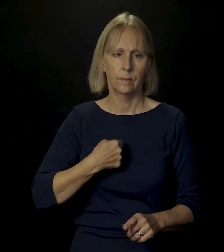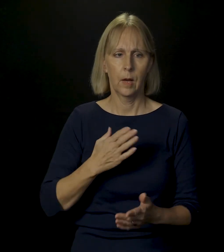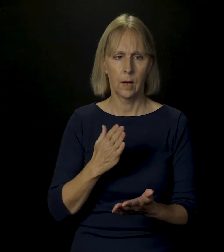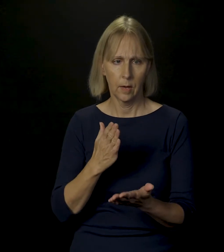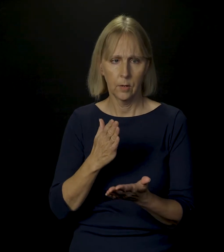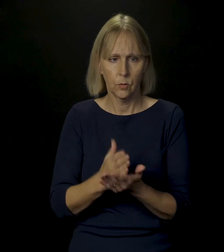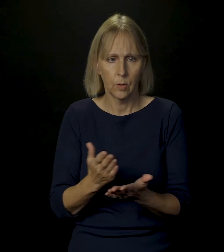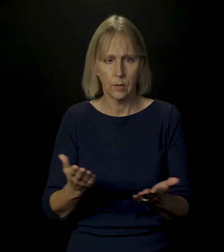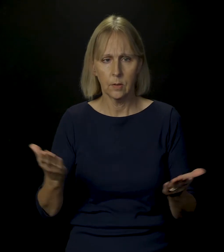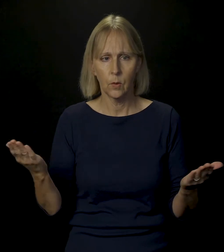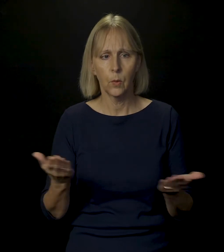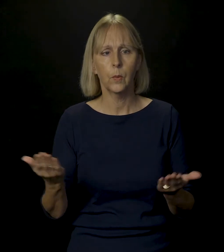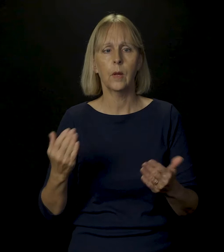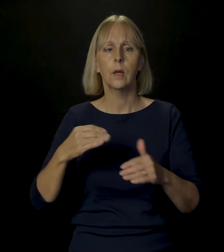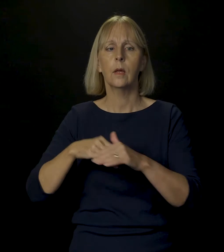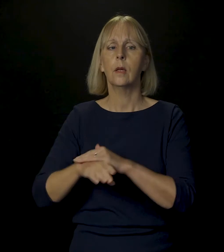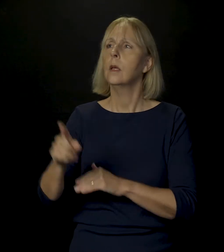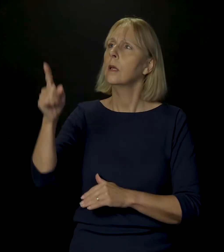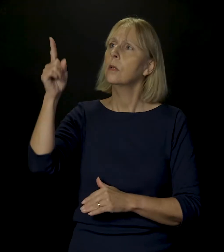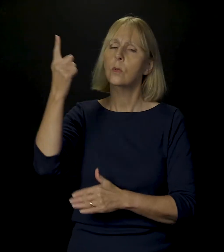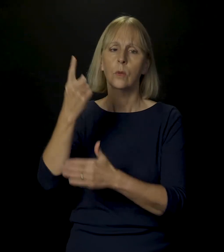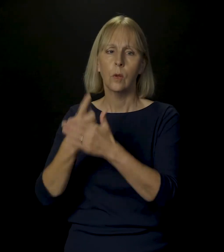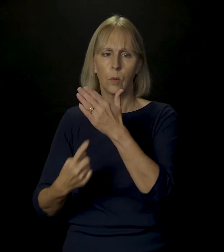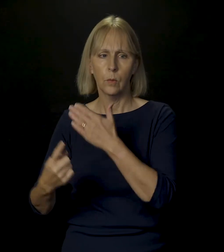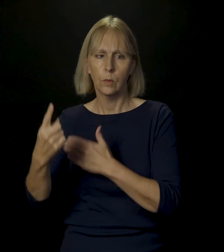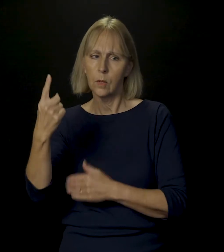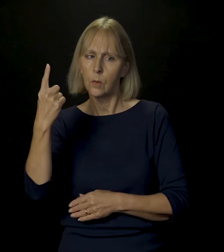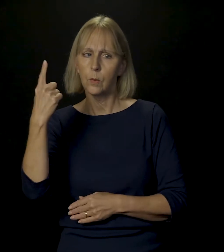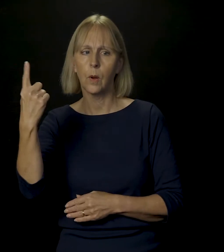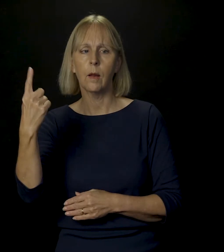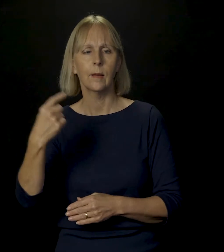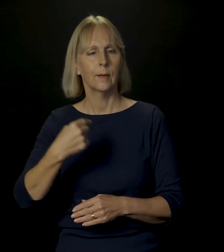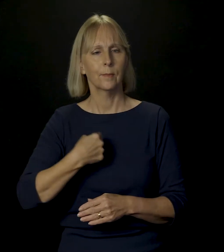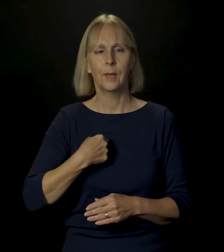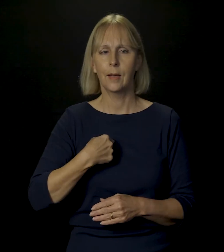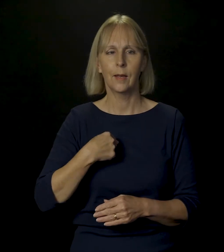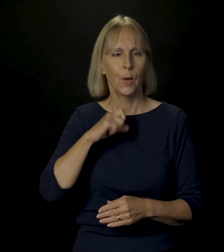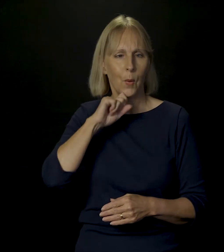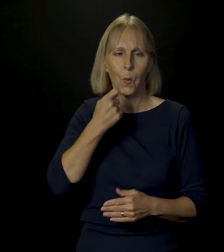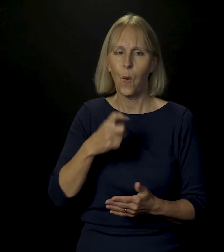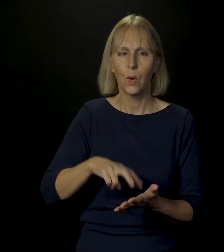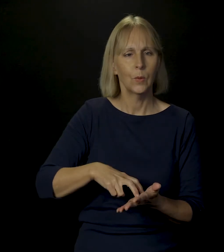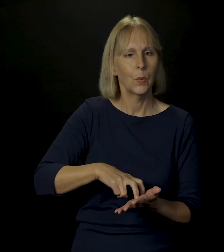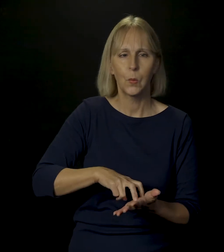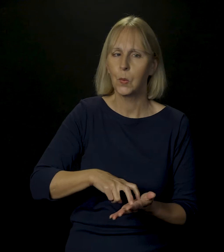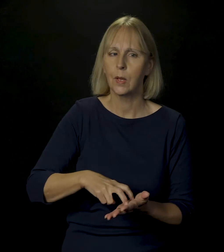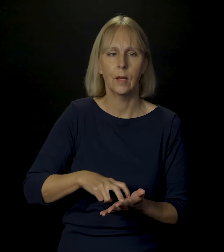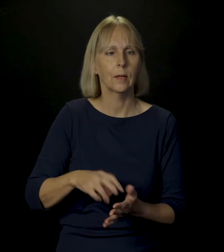And I Will Put My Trust In You